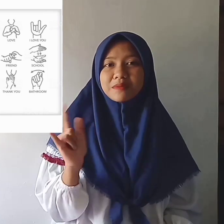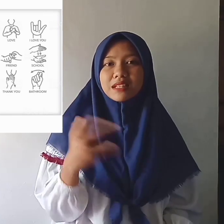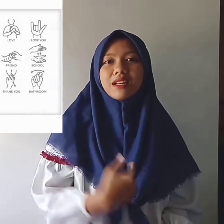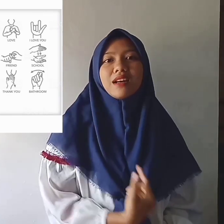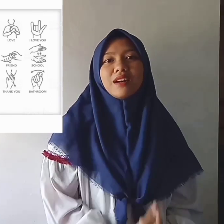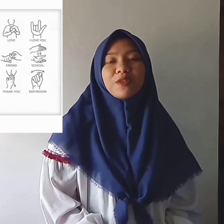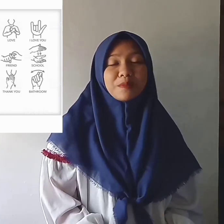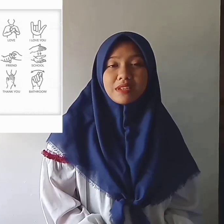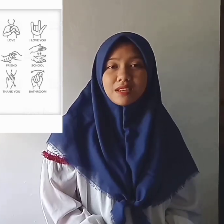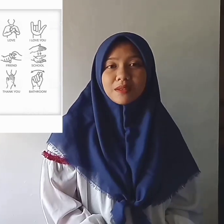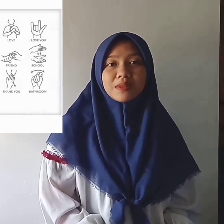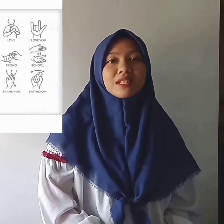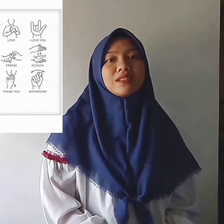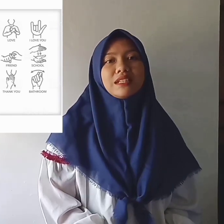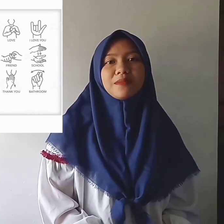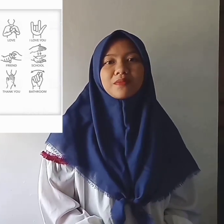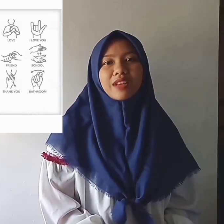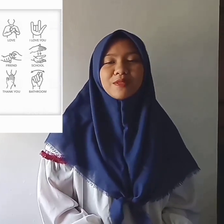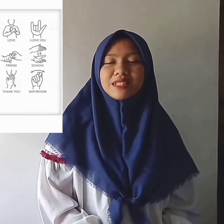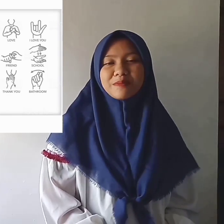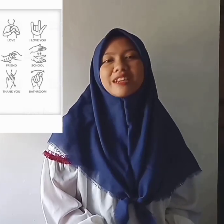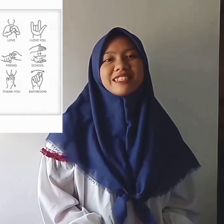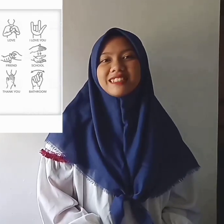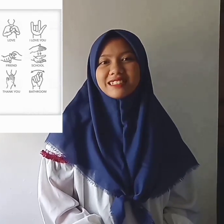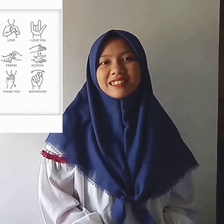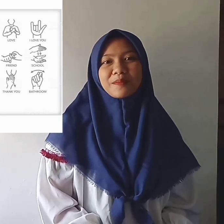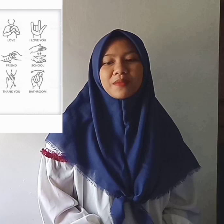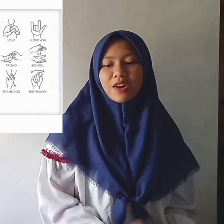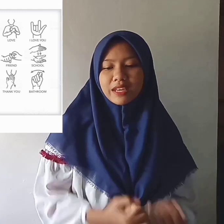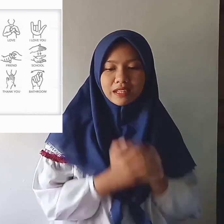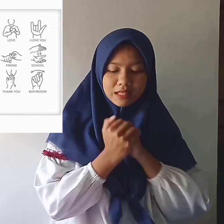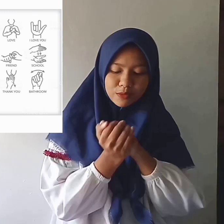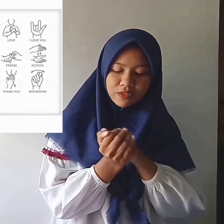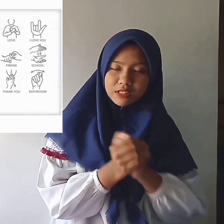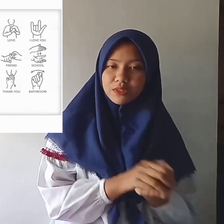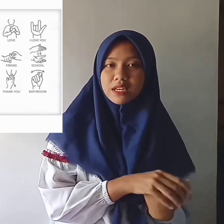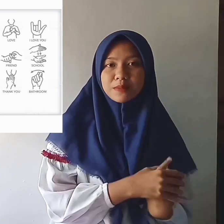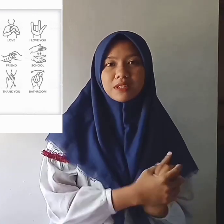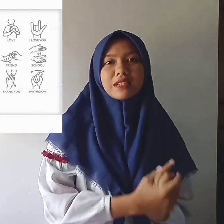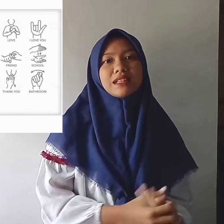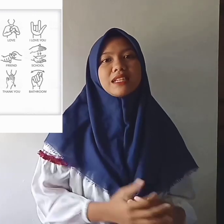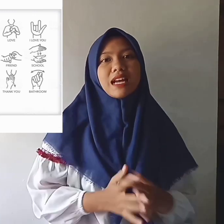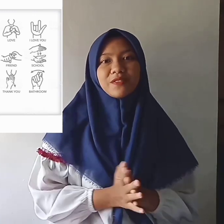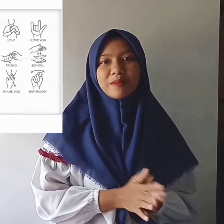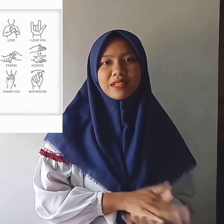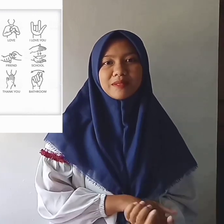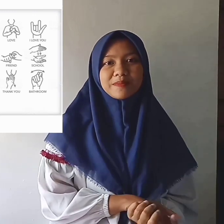but for me personally, I really appreciate it. Okay, let's move on to the next part, that is alphabet.